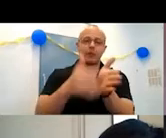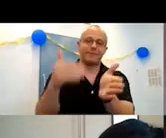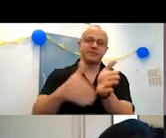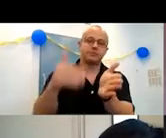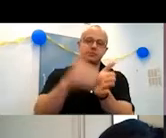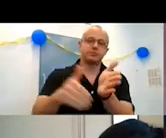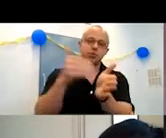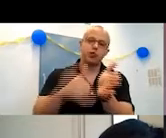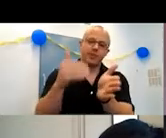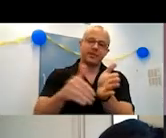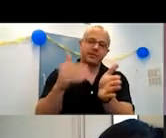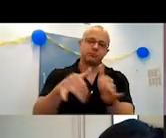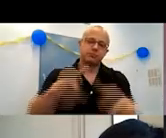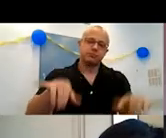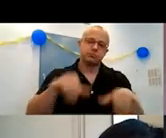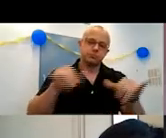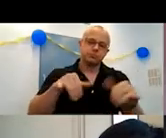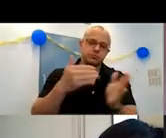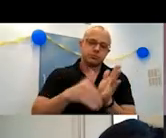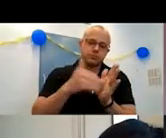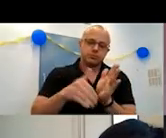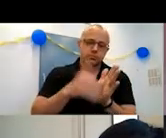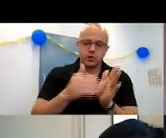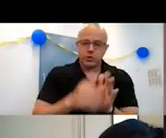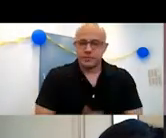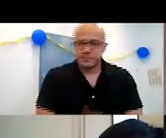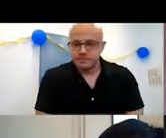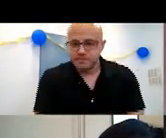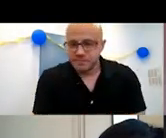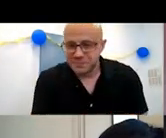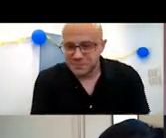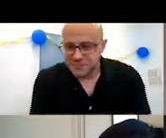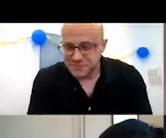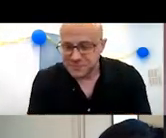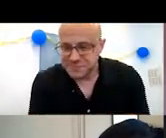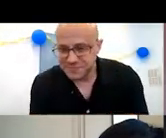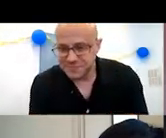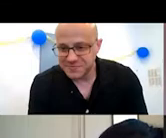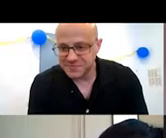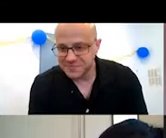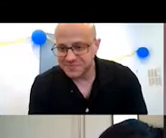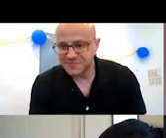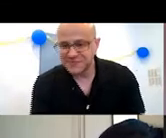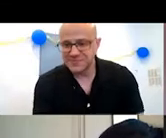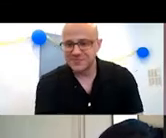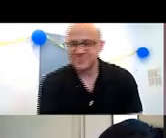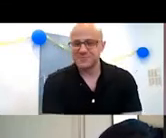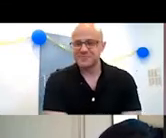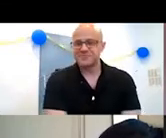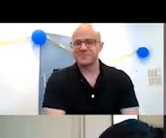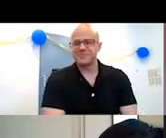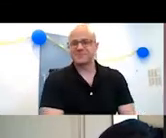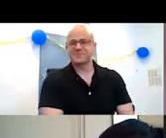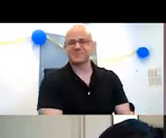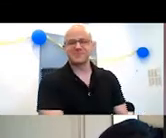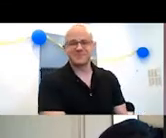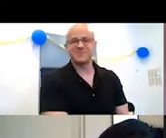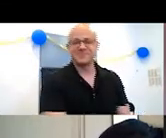the sign for again, this is the sign for repeat. Like, again and again and again, or repeated.